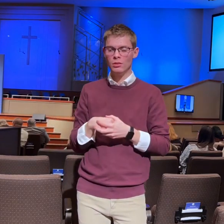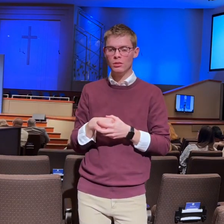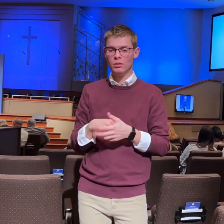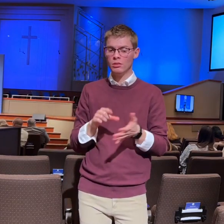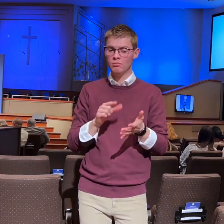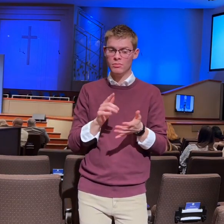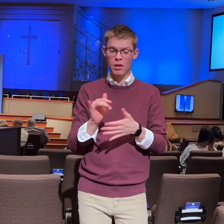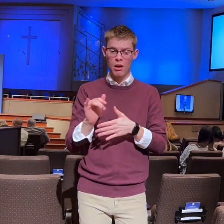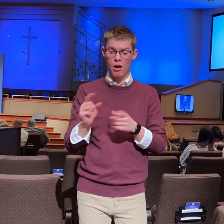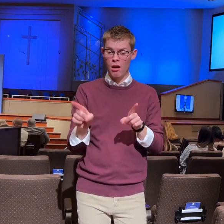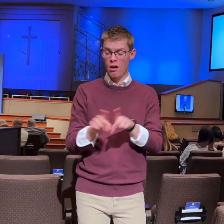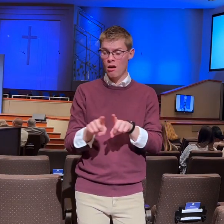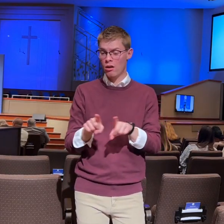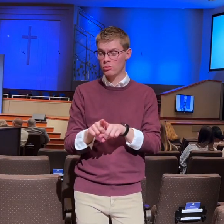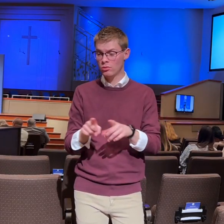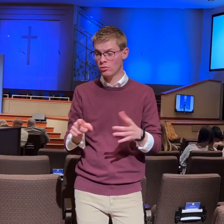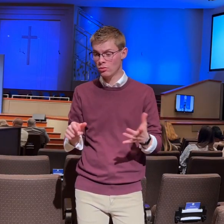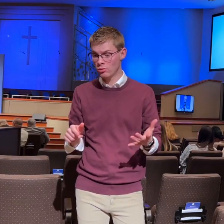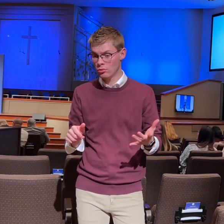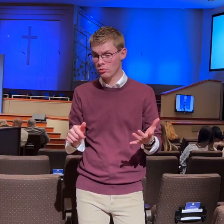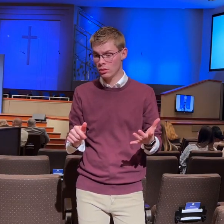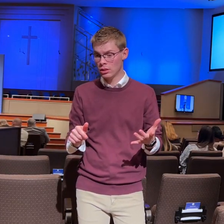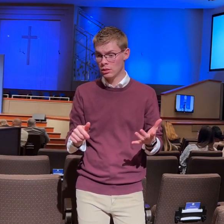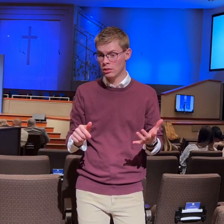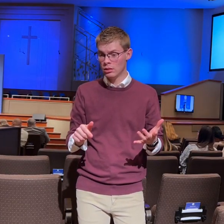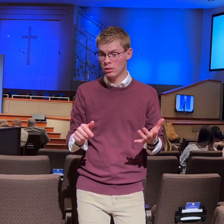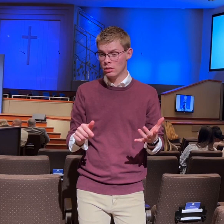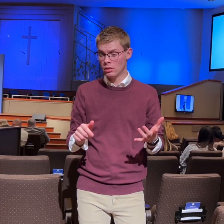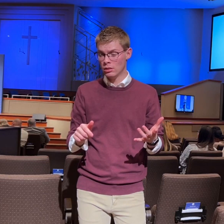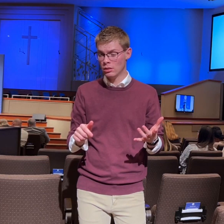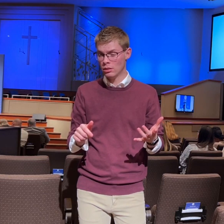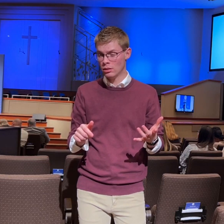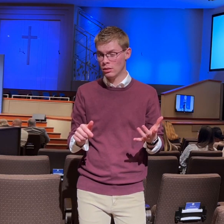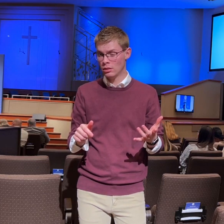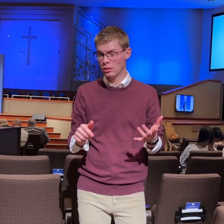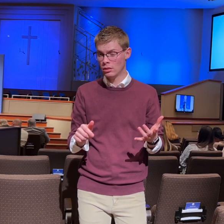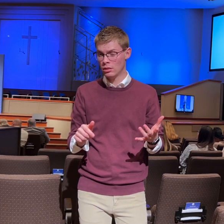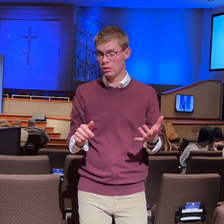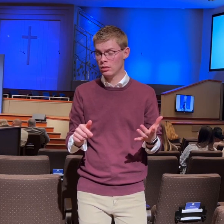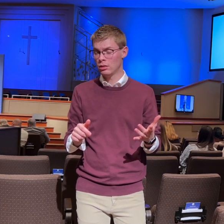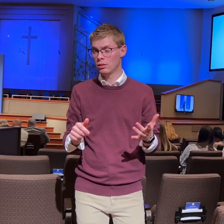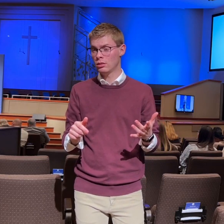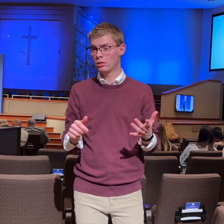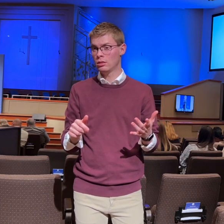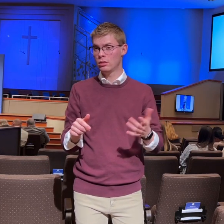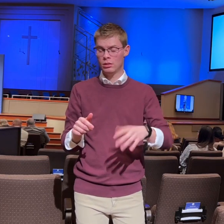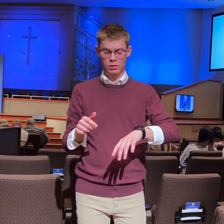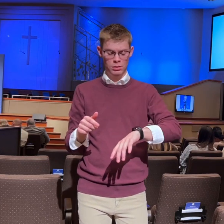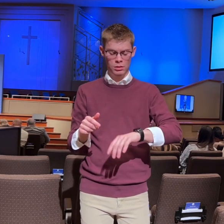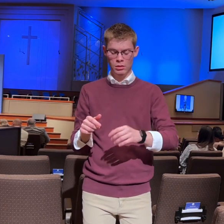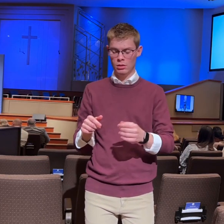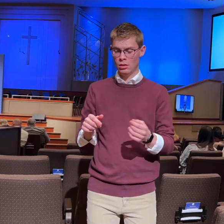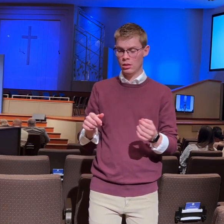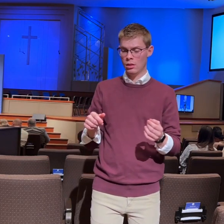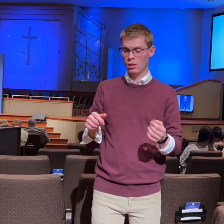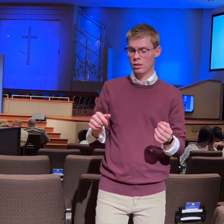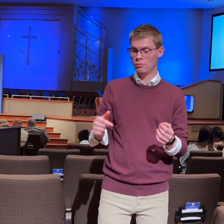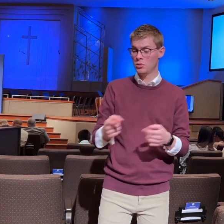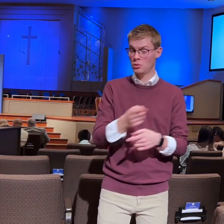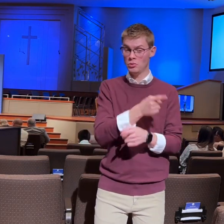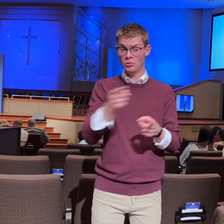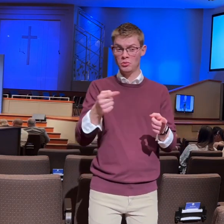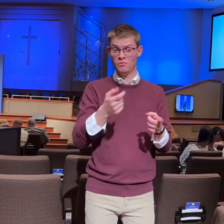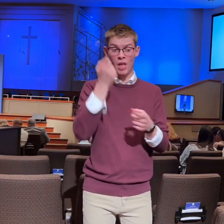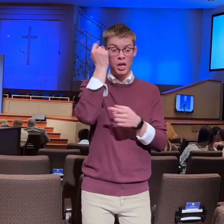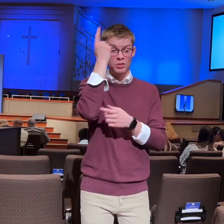630, nourished up in the words of faith and good doctrine whereunto thou hast attained. He's saying, you've already understood some